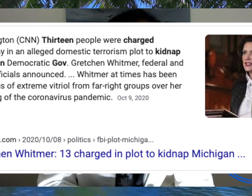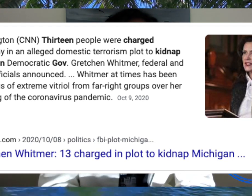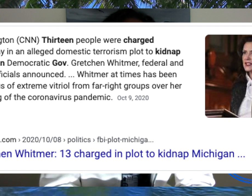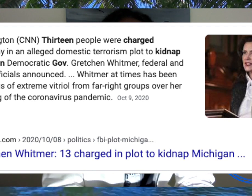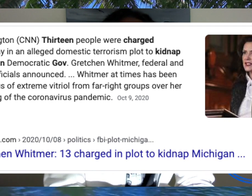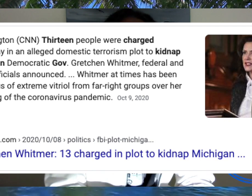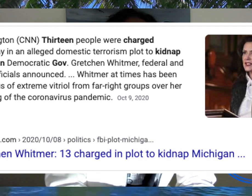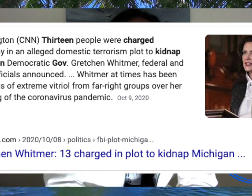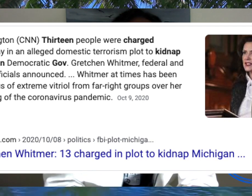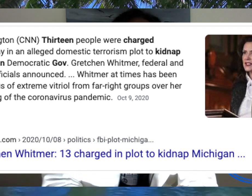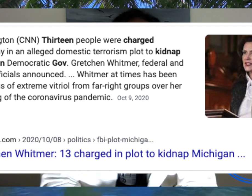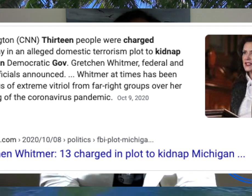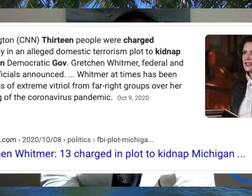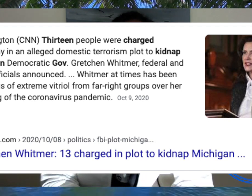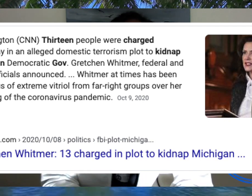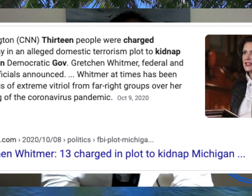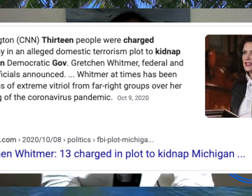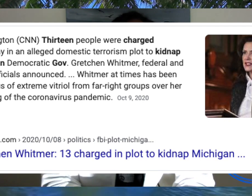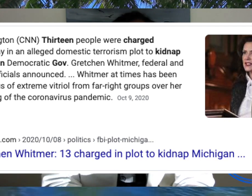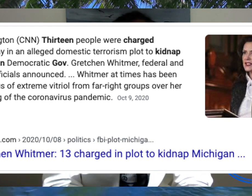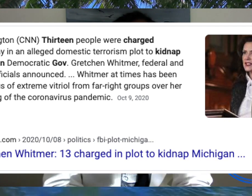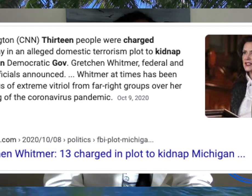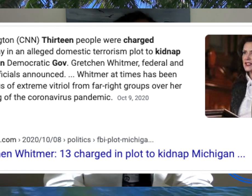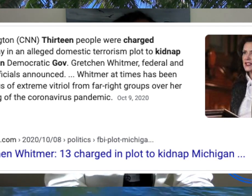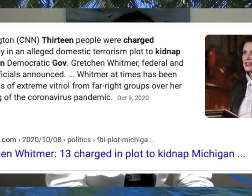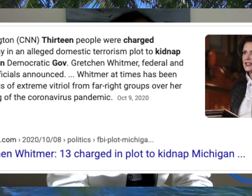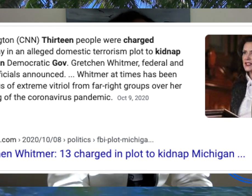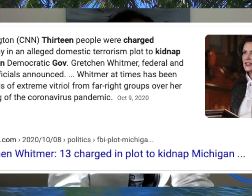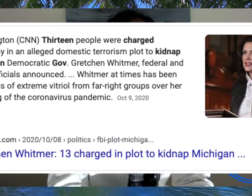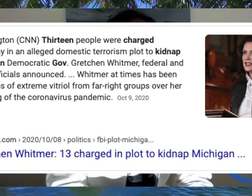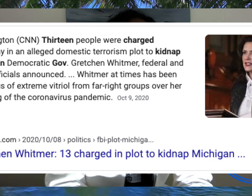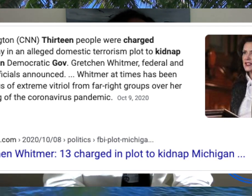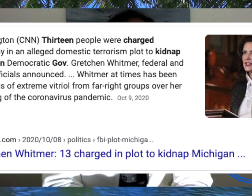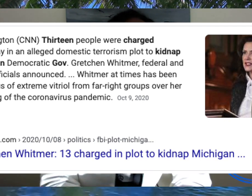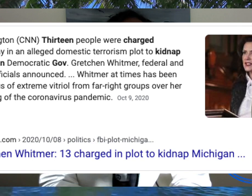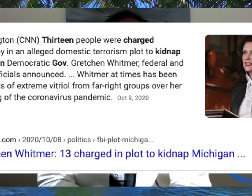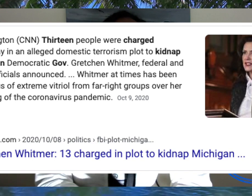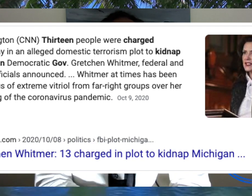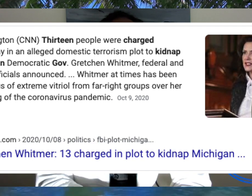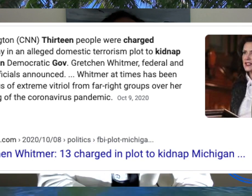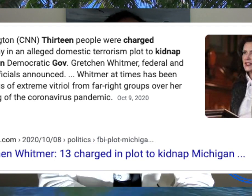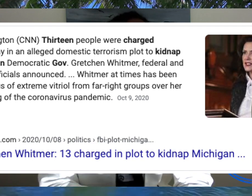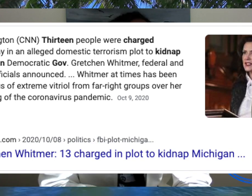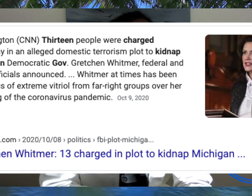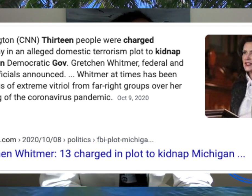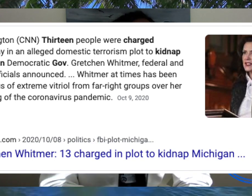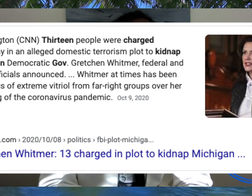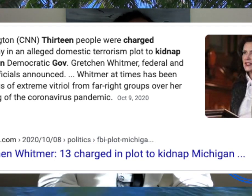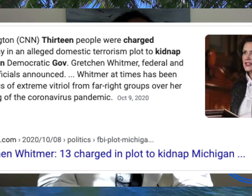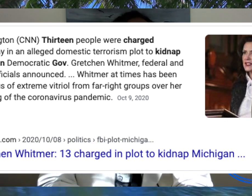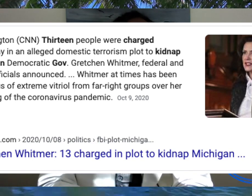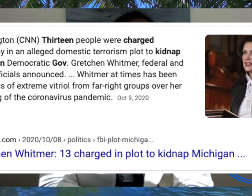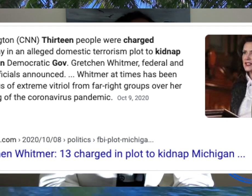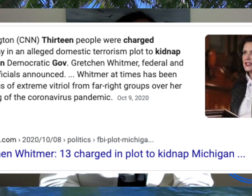Whitmer. Federal and state officials announced Whitmer at times has been the focus of extreme vitriol from